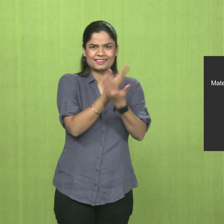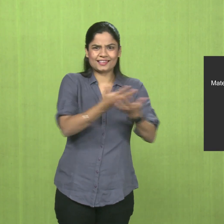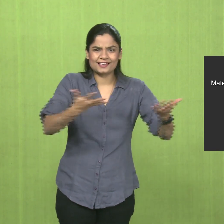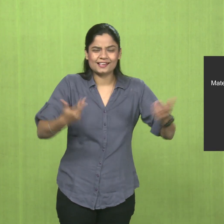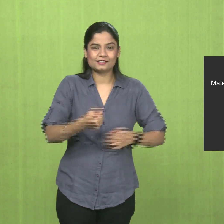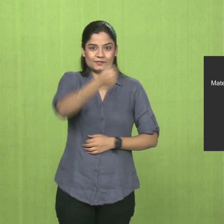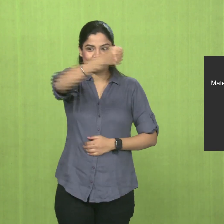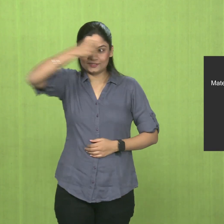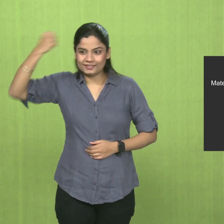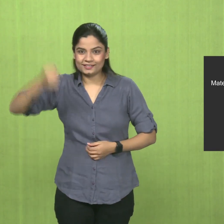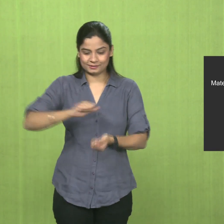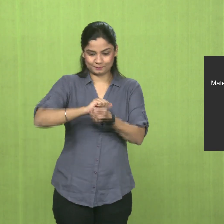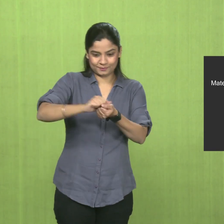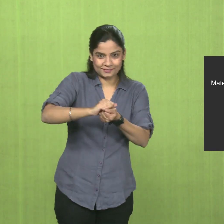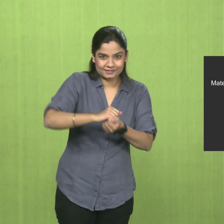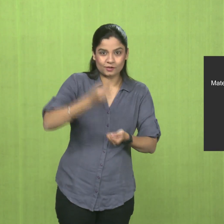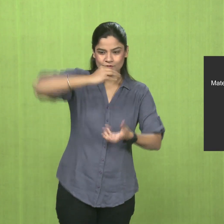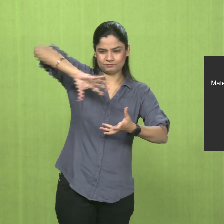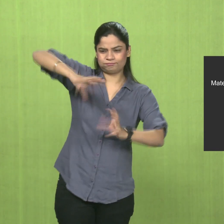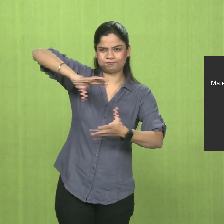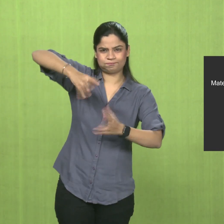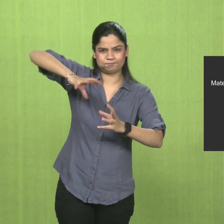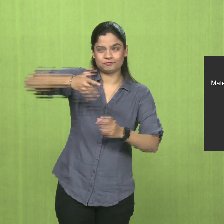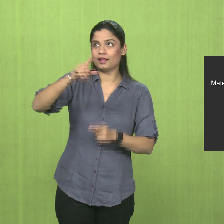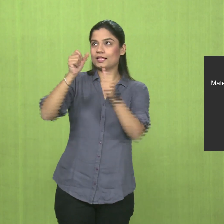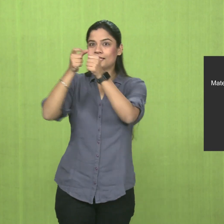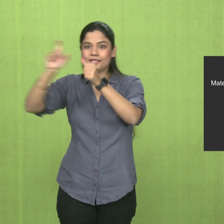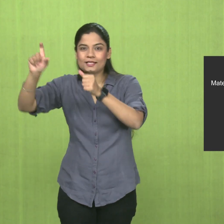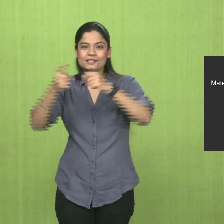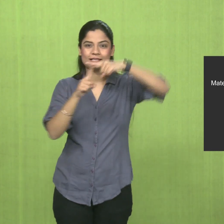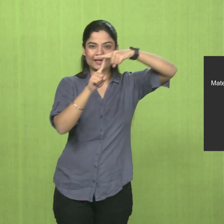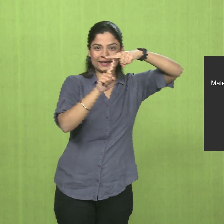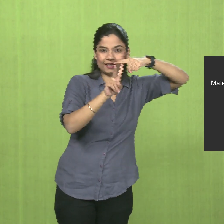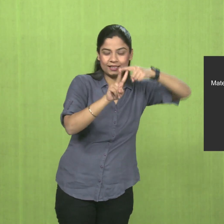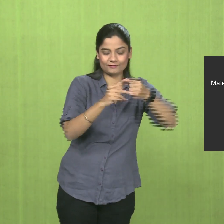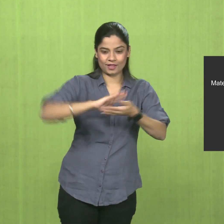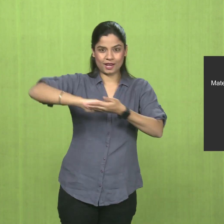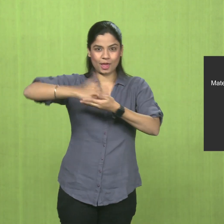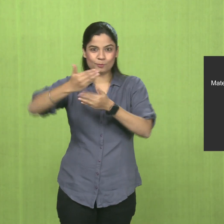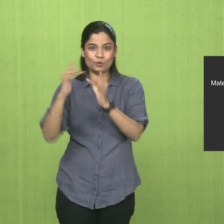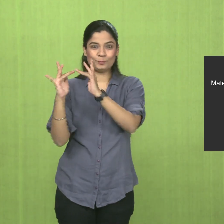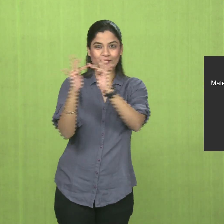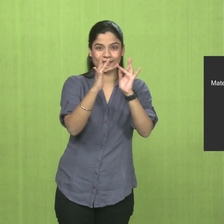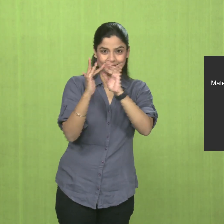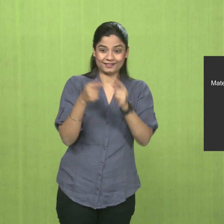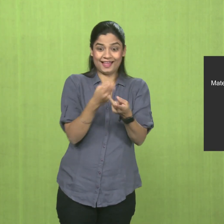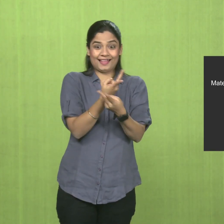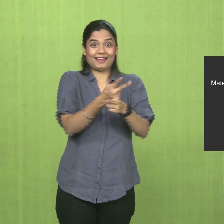Material goods, as you can see in the picture, household equipments like refrigerator, air conditioners, TV, laptop,